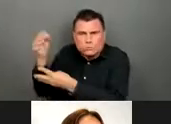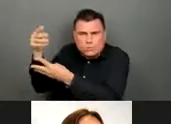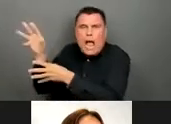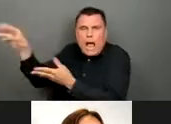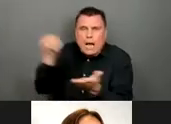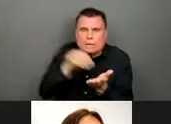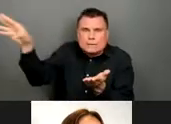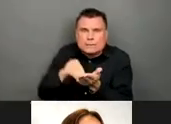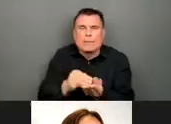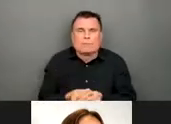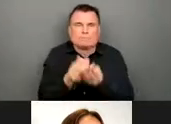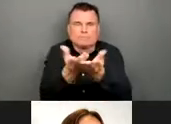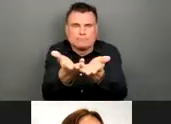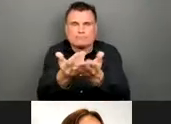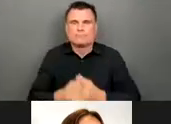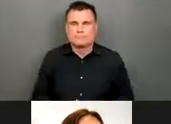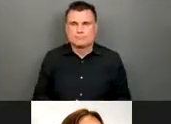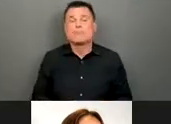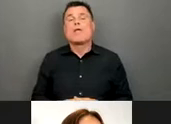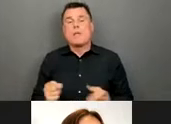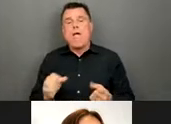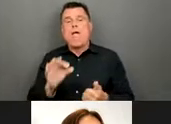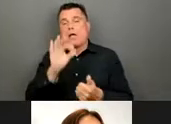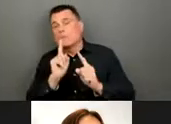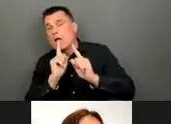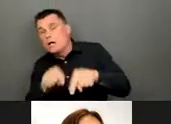event by asking our speakers and guest